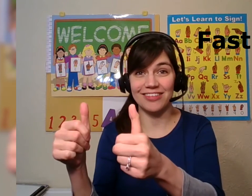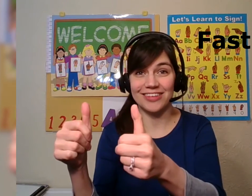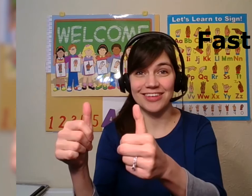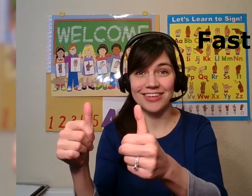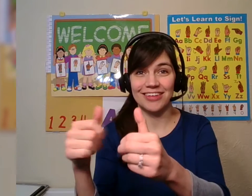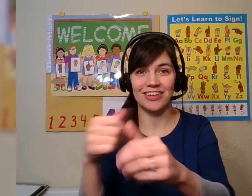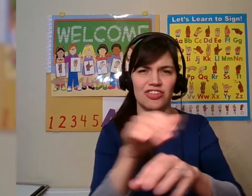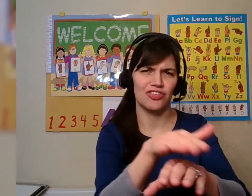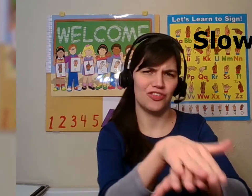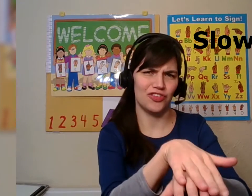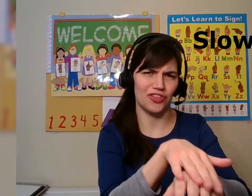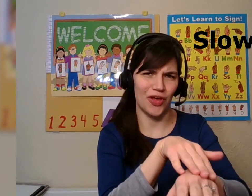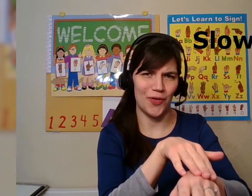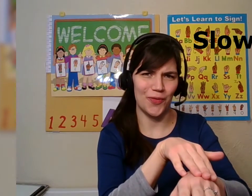Fast, slow.